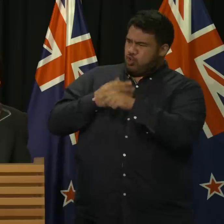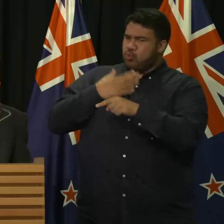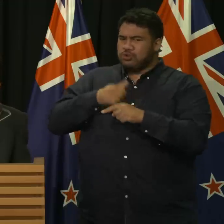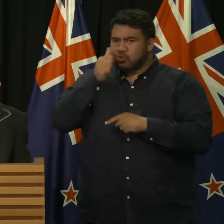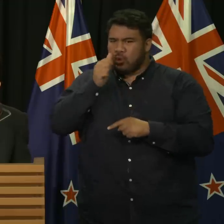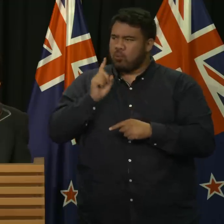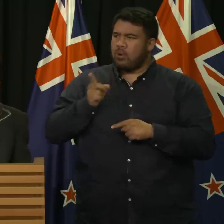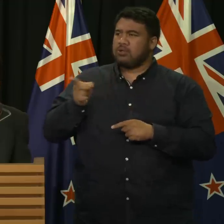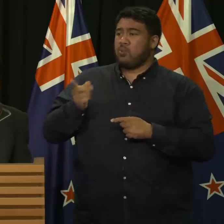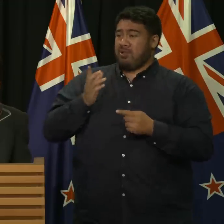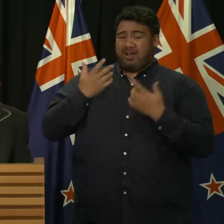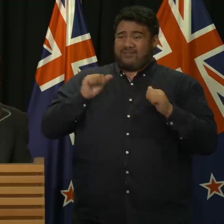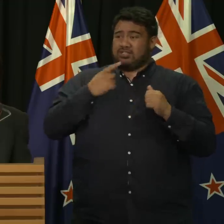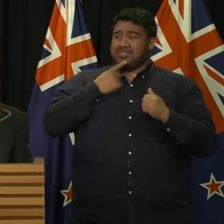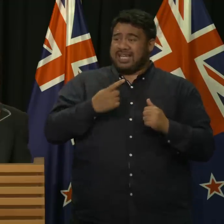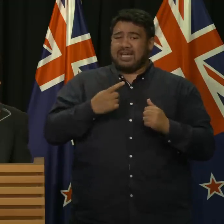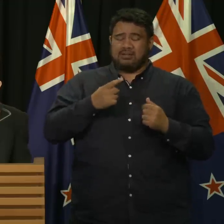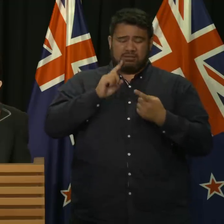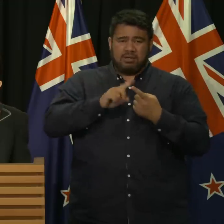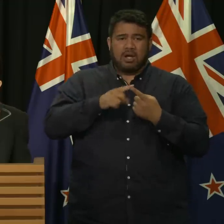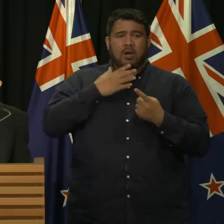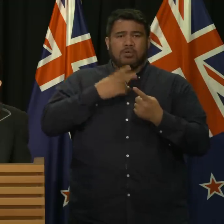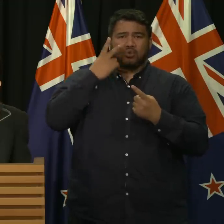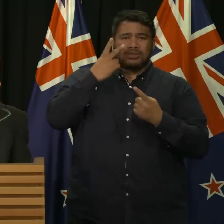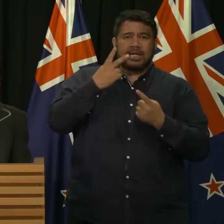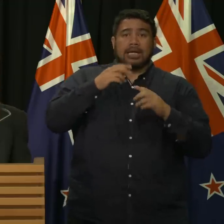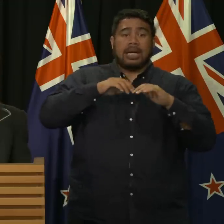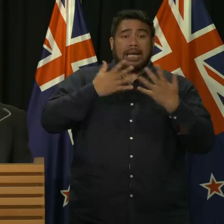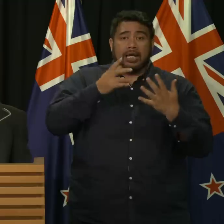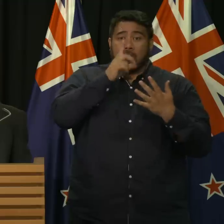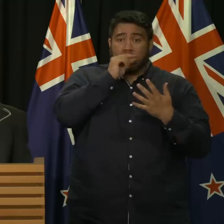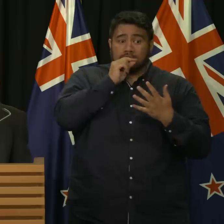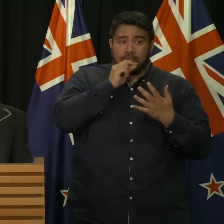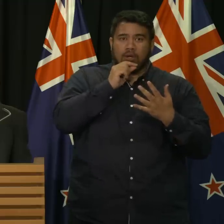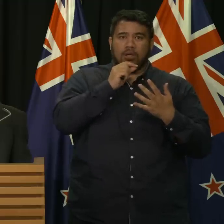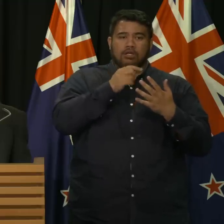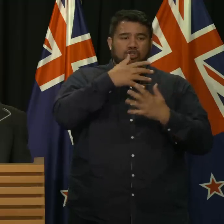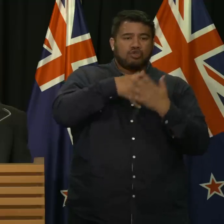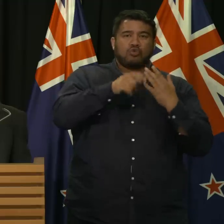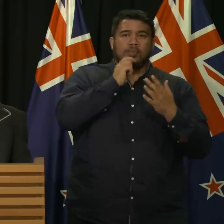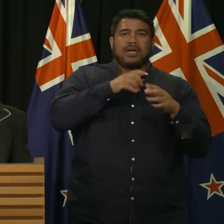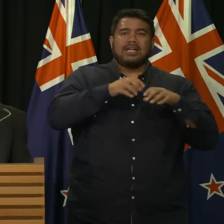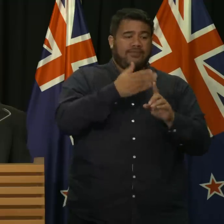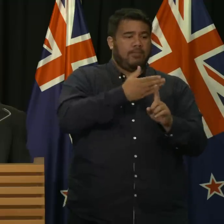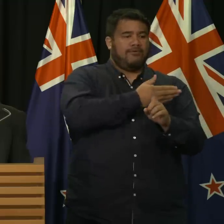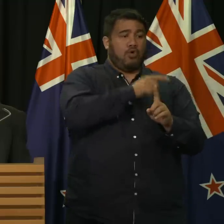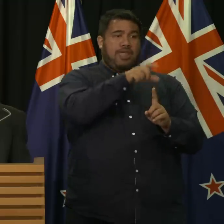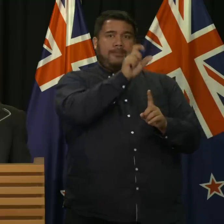statements, very much whether or not there was any indication, including on social media, that this